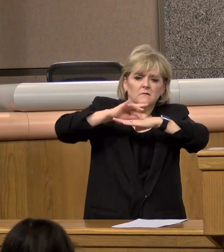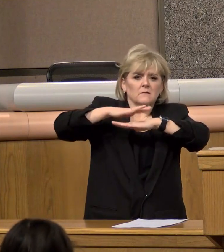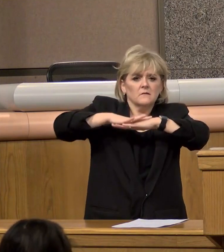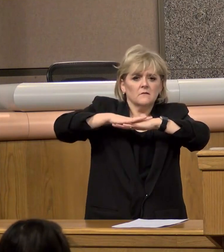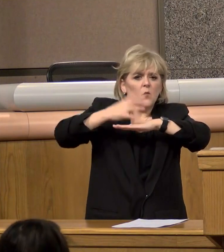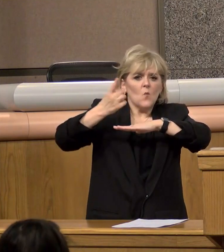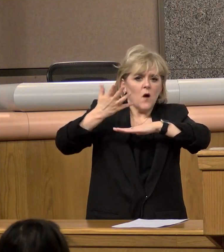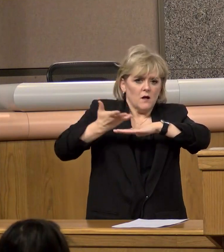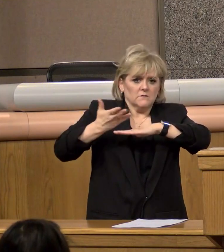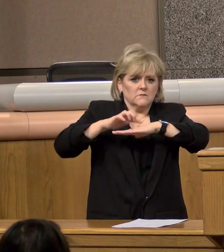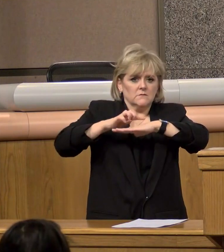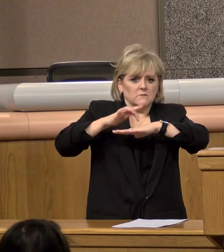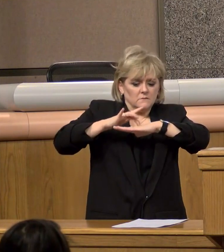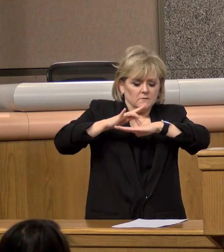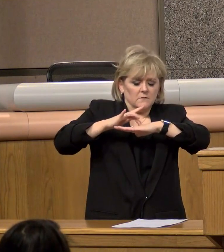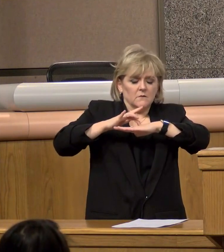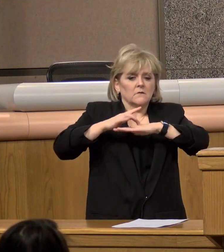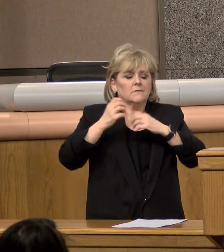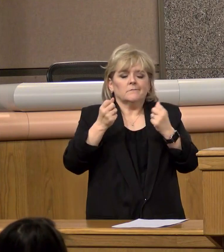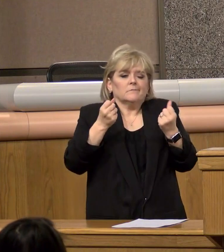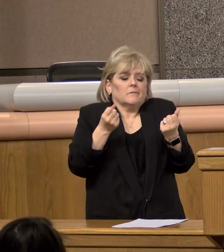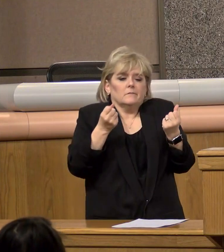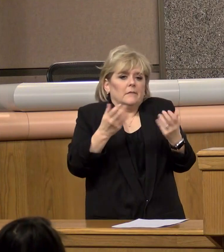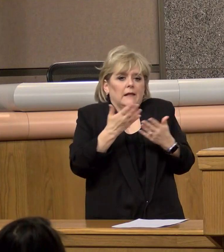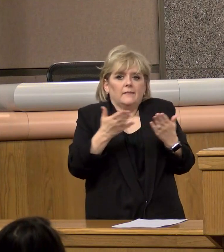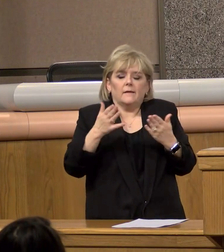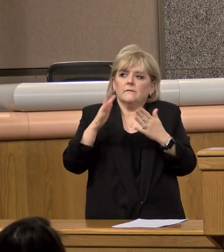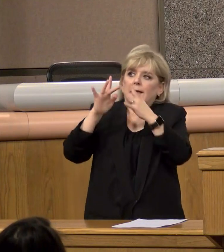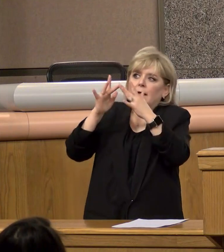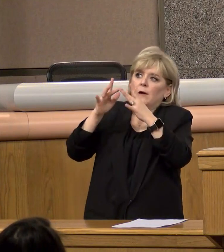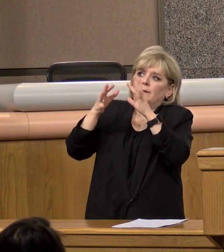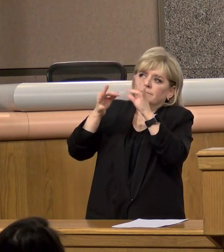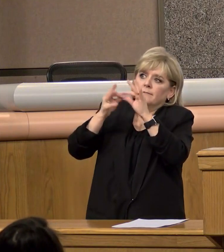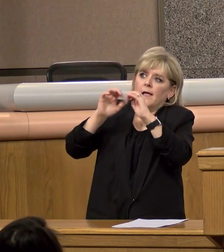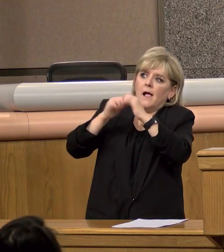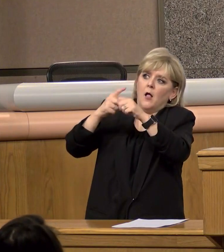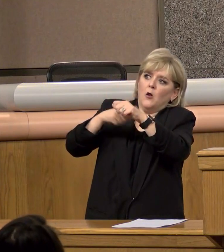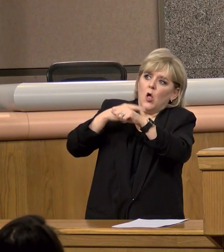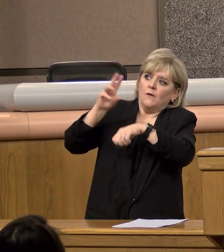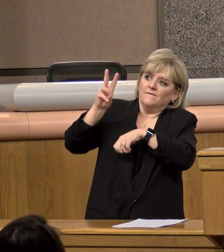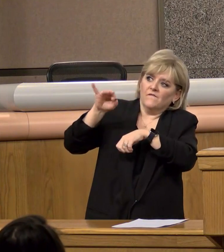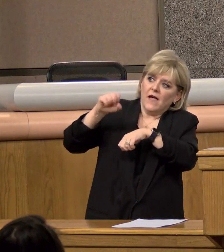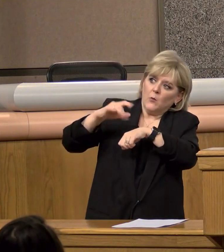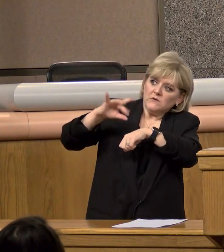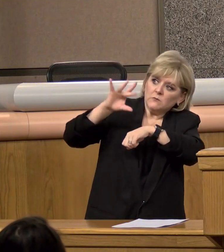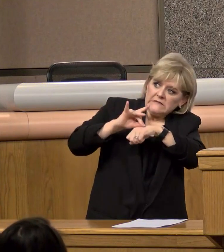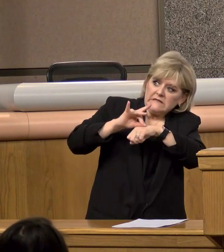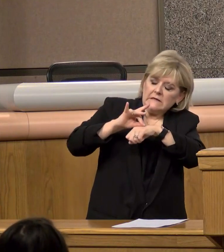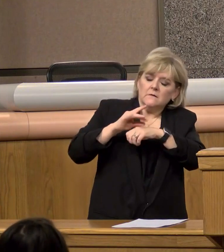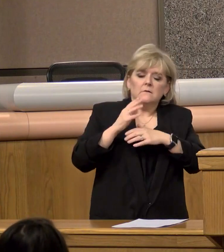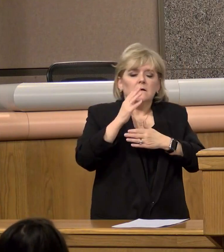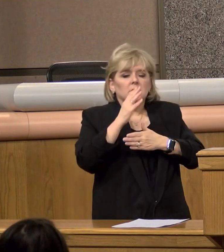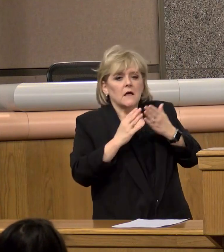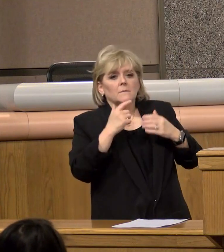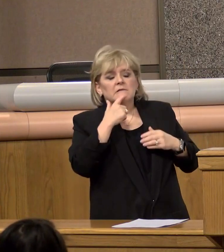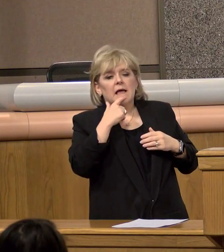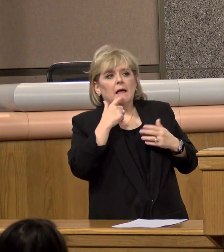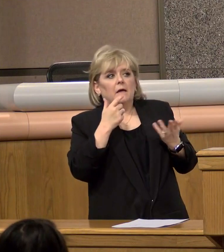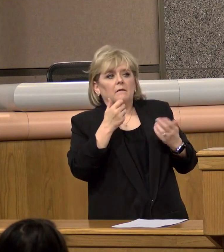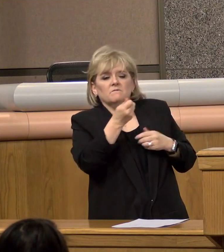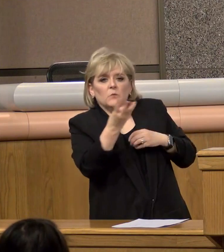to live. You can find all kinds of different things on on the internet that talks about the length of how how long it says someday. Some a few days,